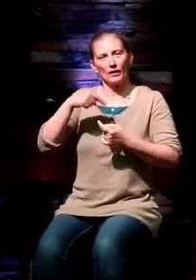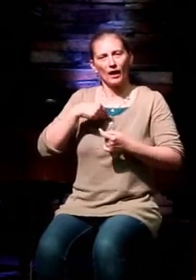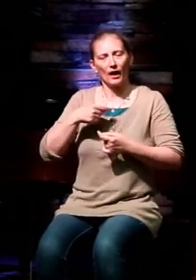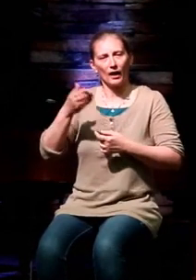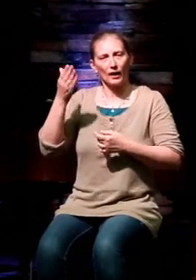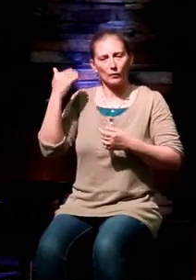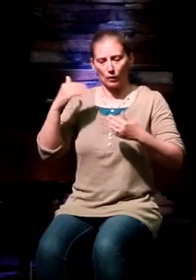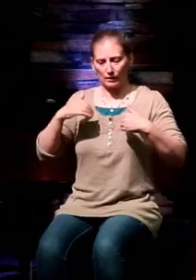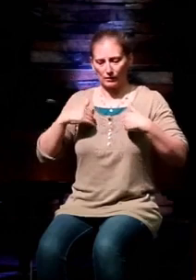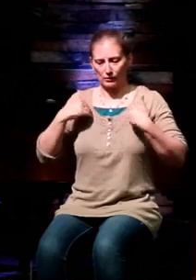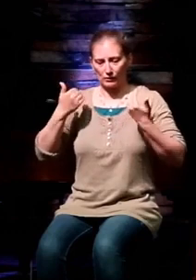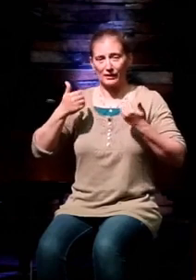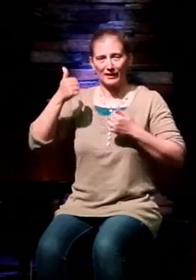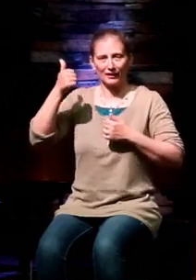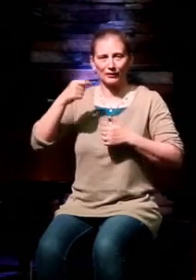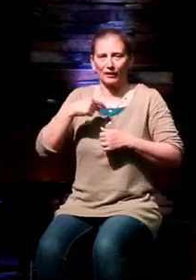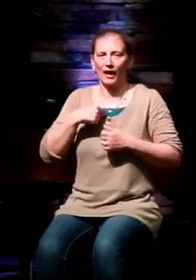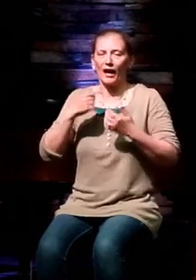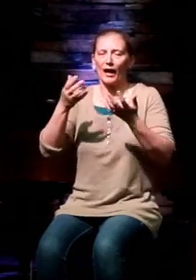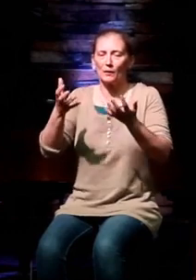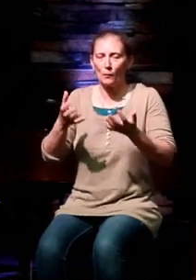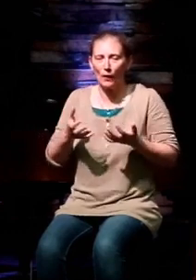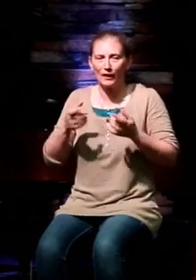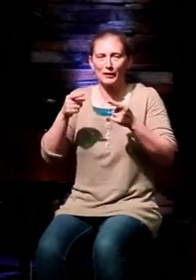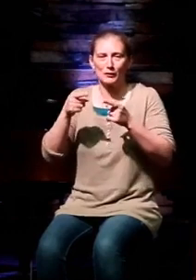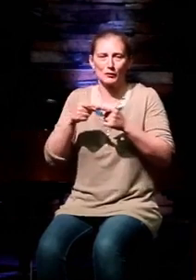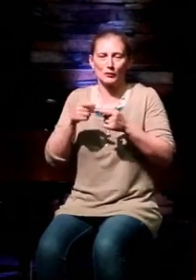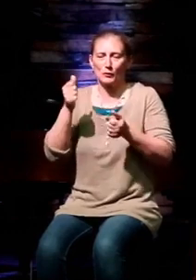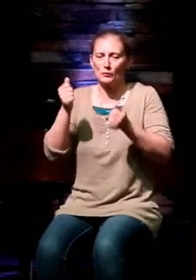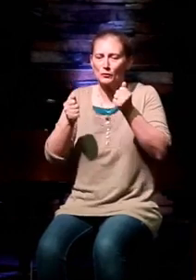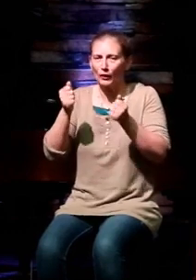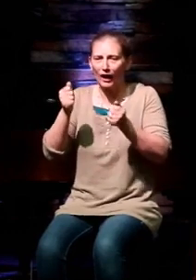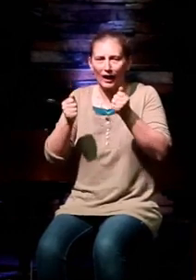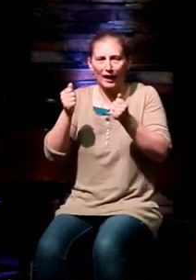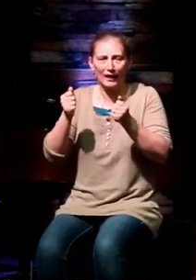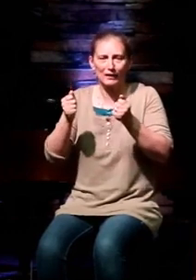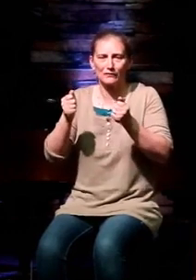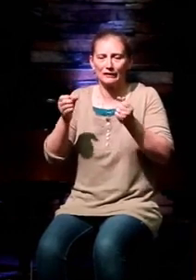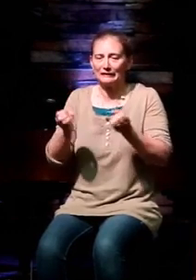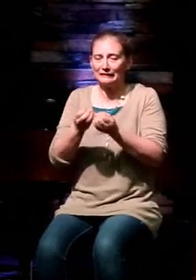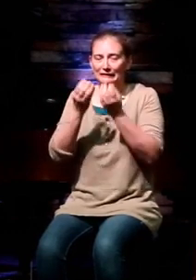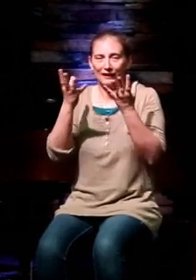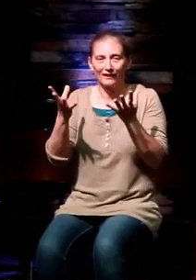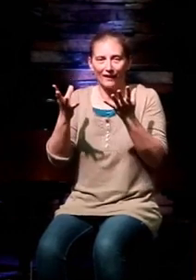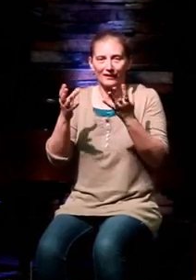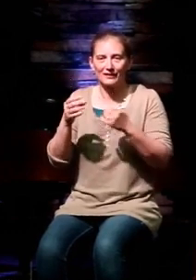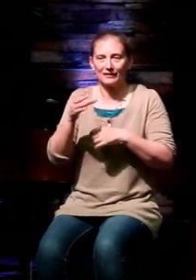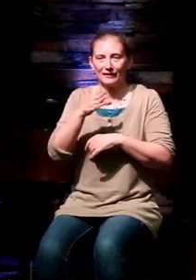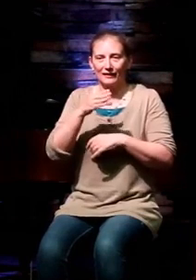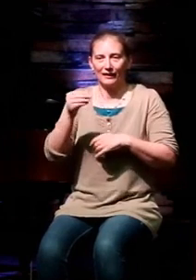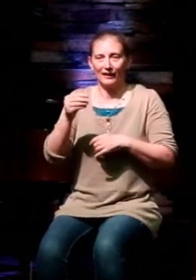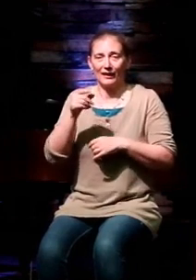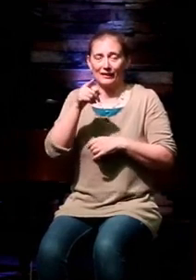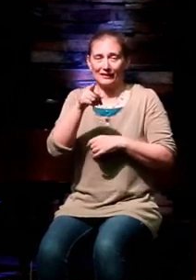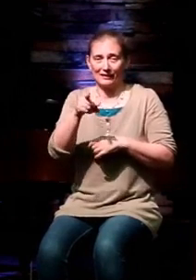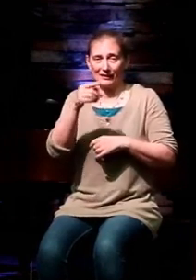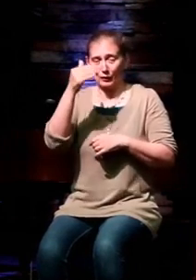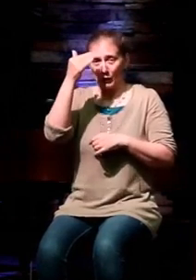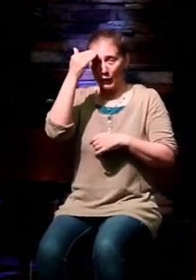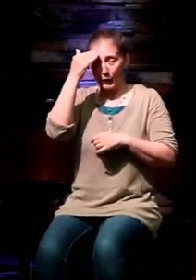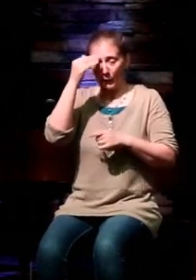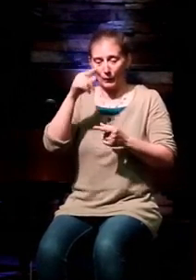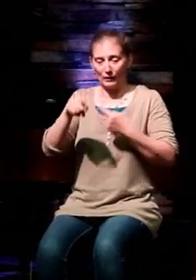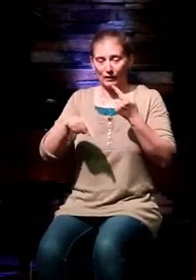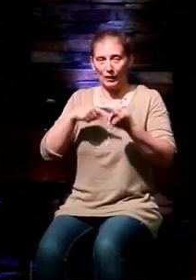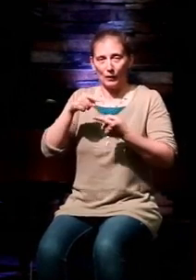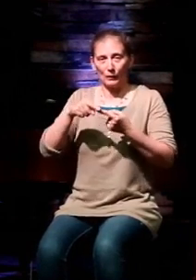I was just this little bitty guy, and I wanted to drive so bad. And you know, if you grew up in my generation, we got by with a lot more things